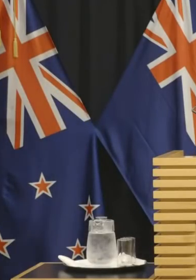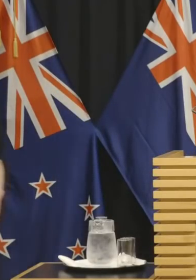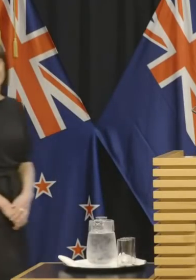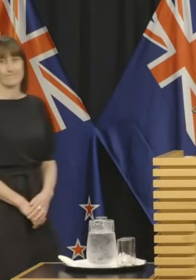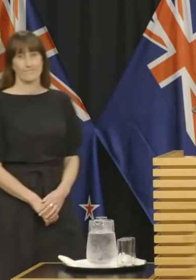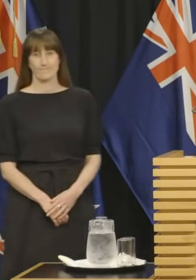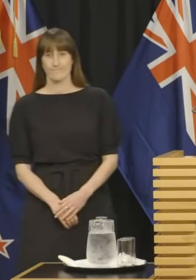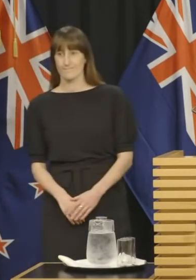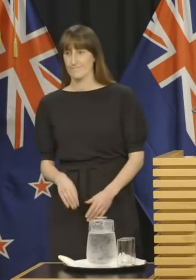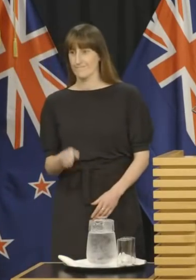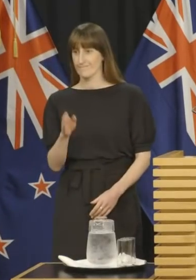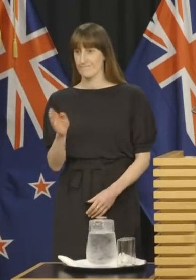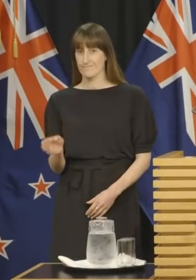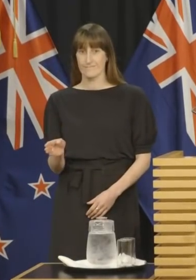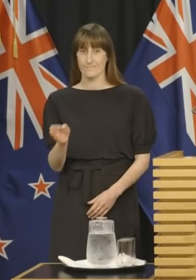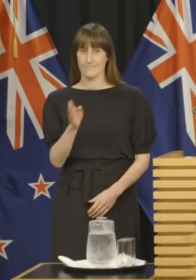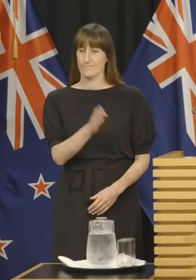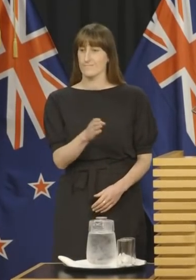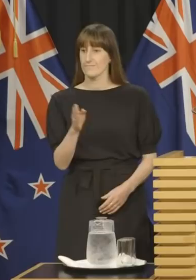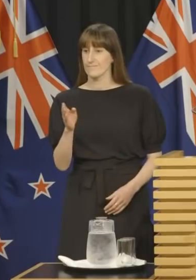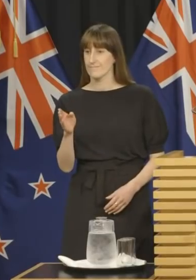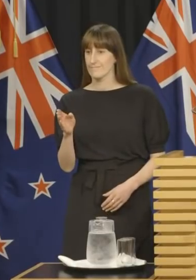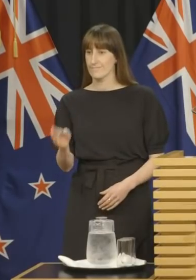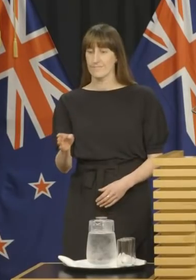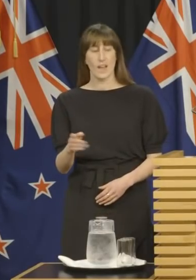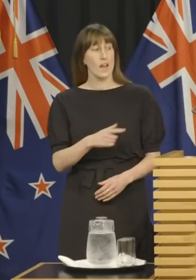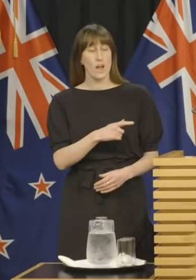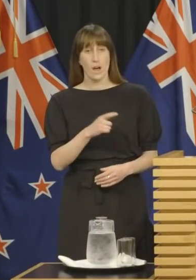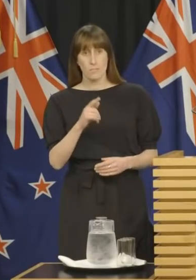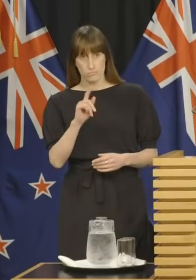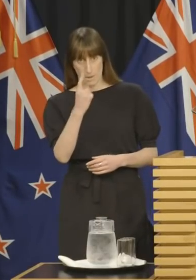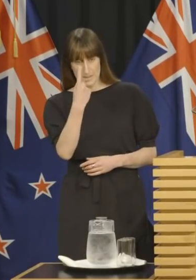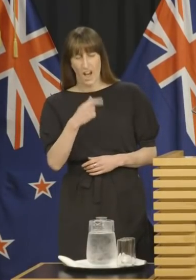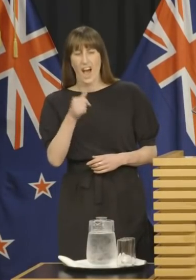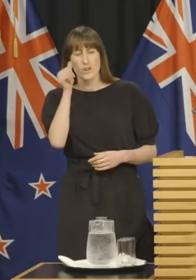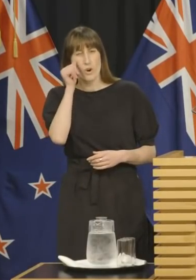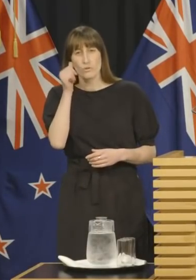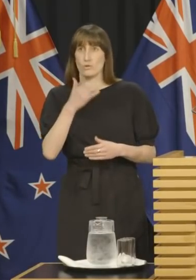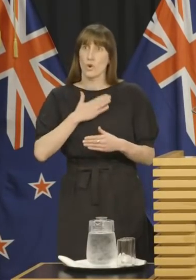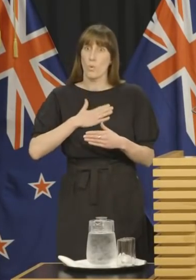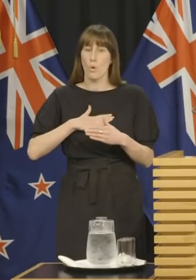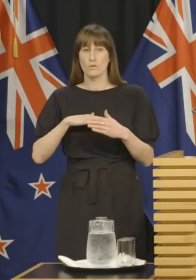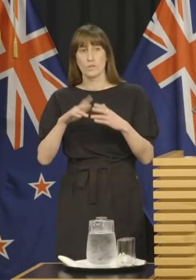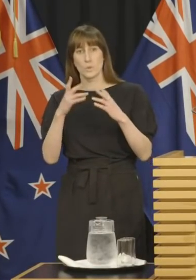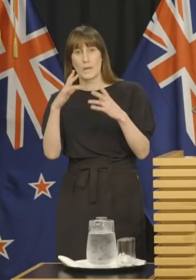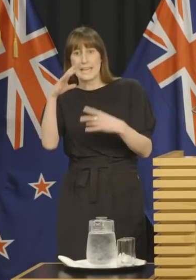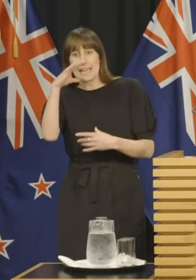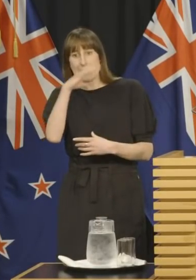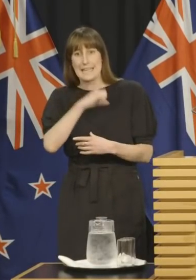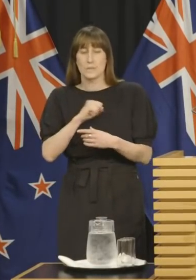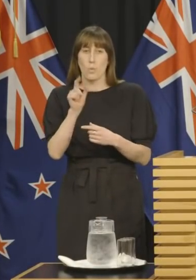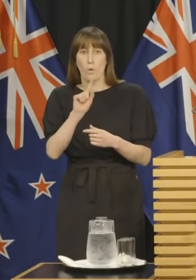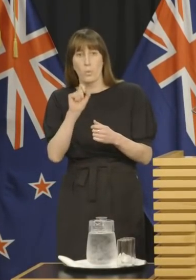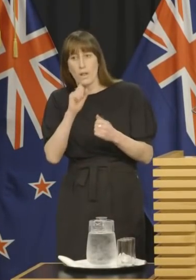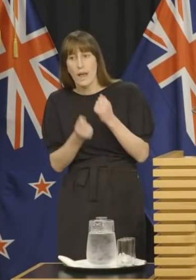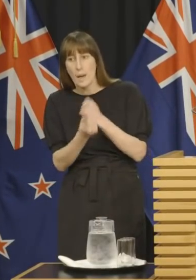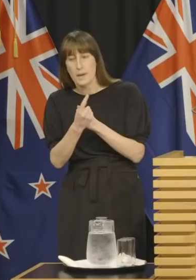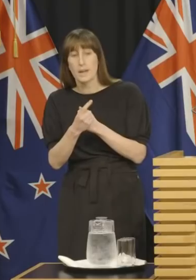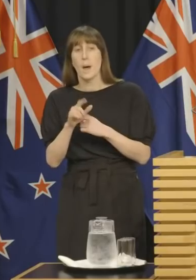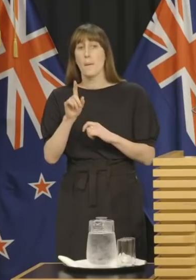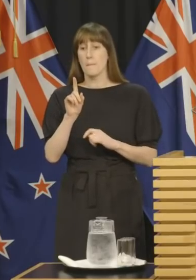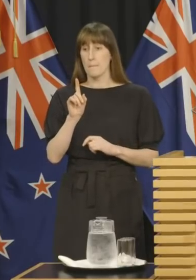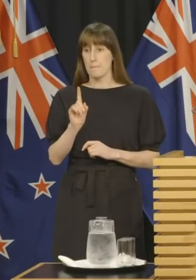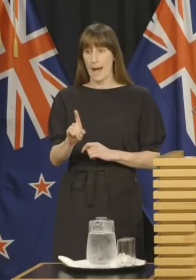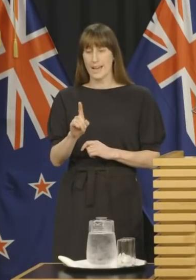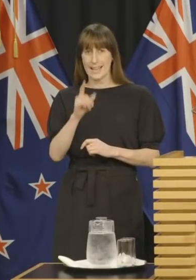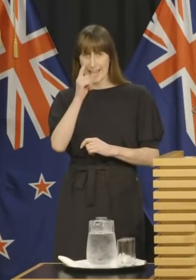Prime Minister, and then I'll back to Prime Minister, I know you don't want to set hypotheticals, but just passing this out, you consider a principle for all your ministers, any